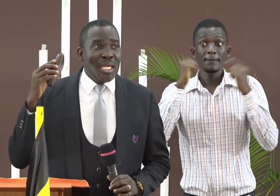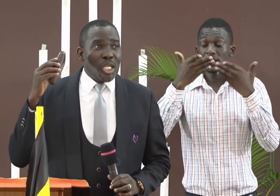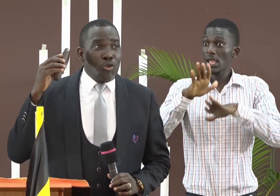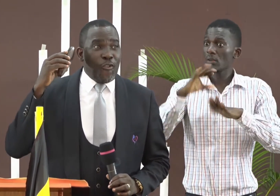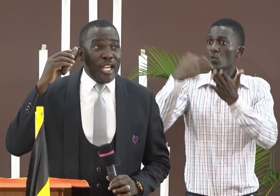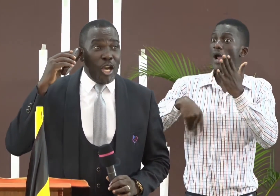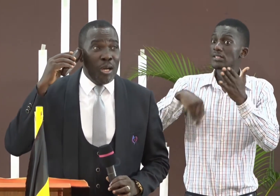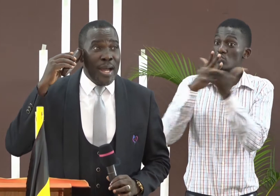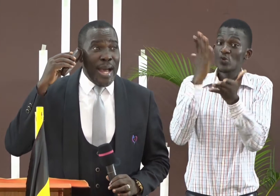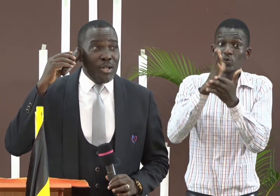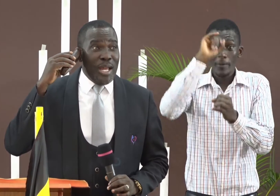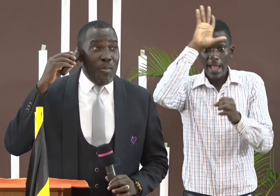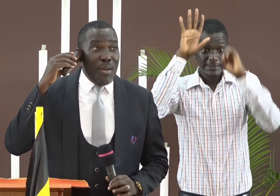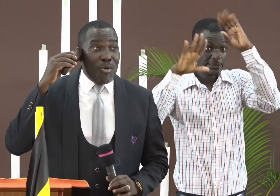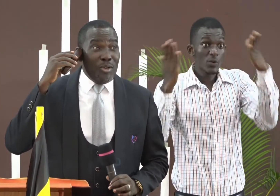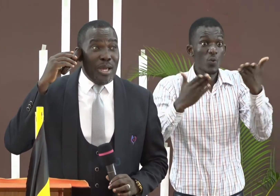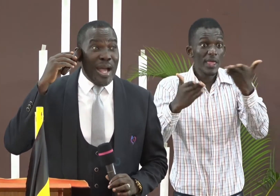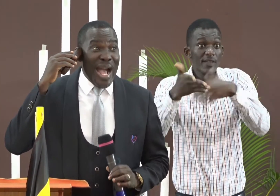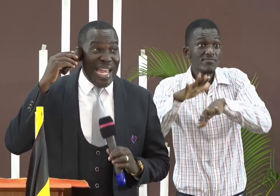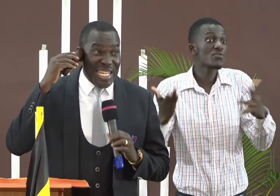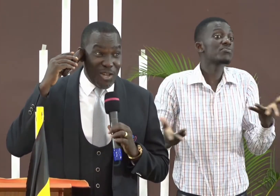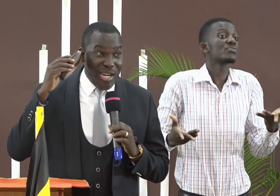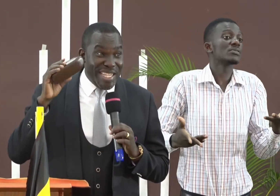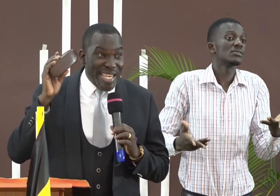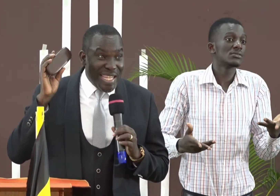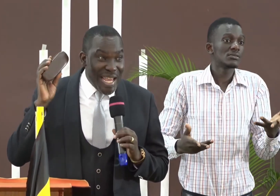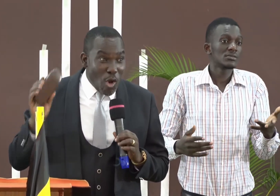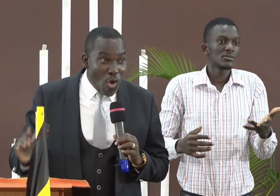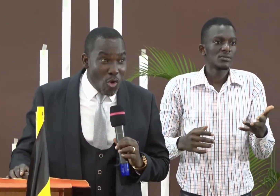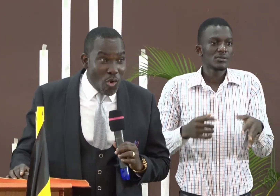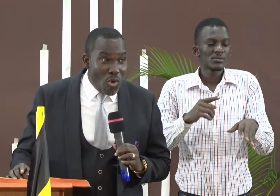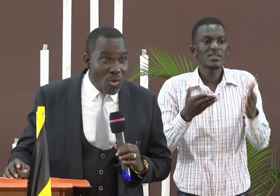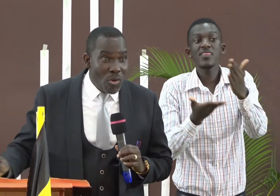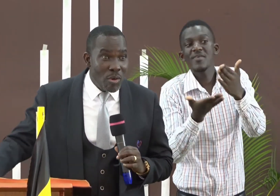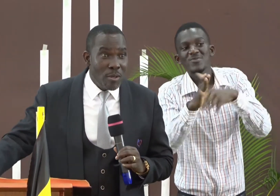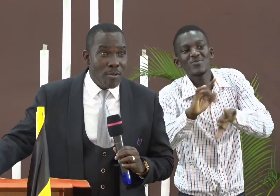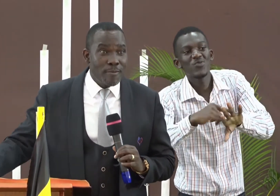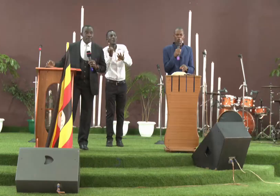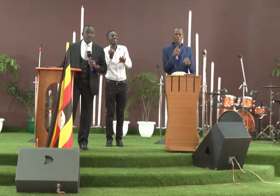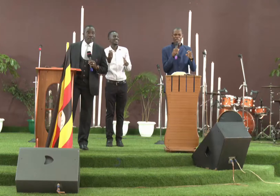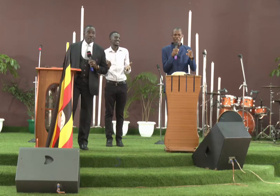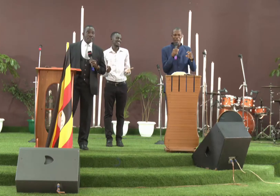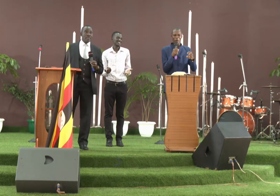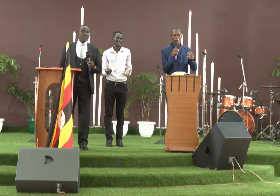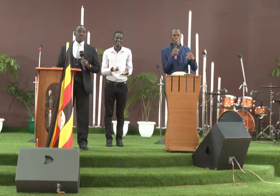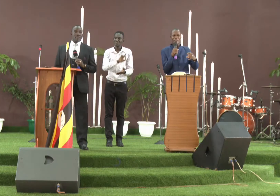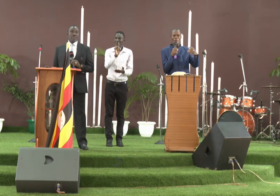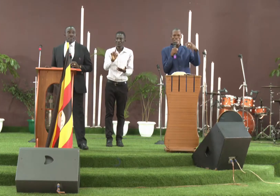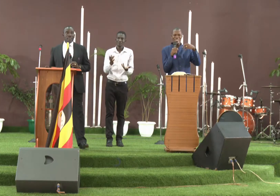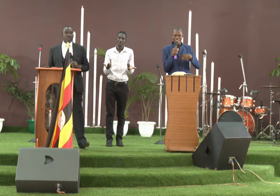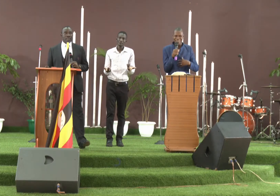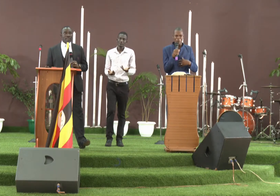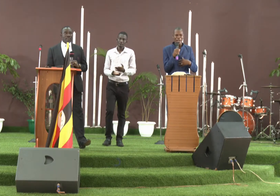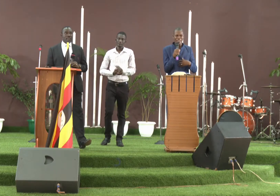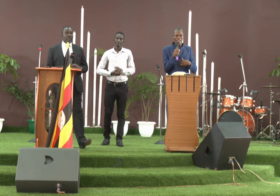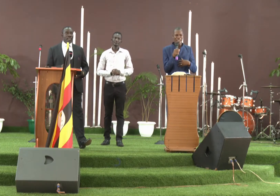Kichi, kitu fecho, aliruda, umulamuguliruda. Azikwa diche chidako. The day they will hear of